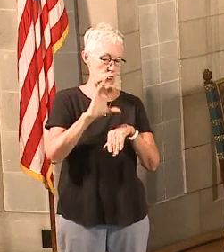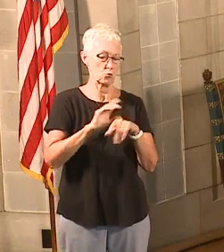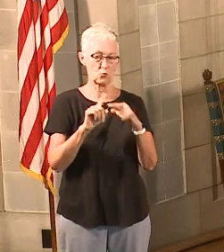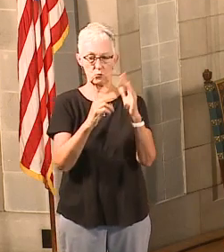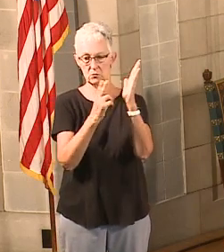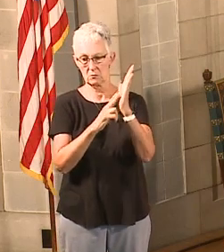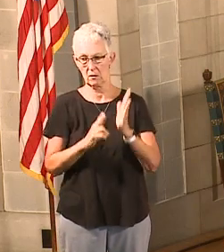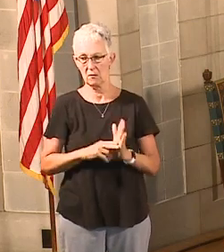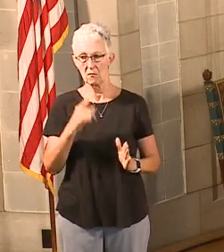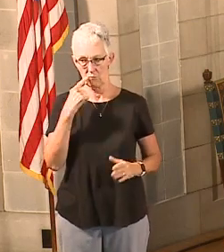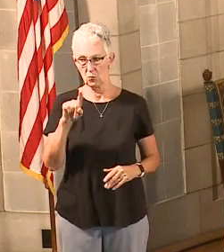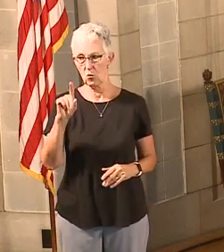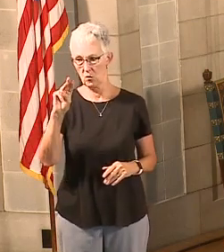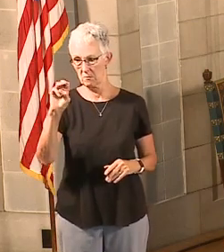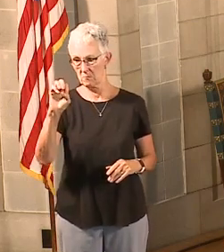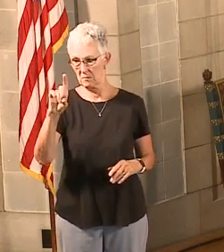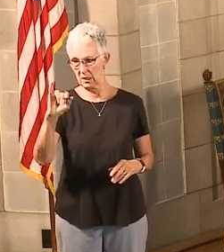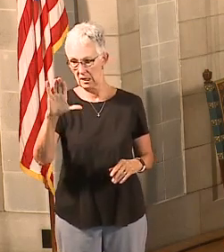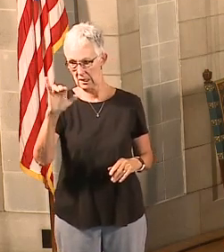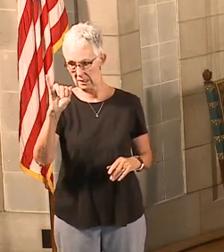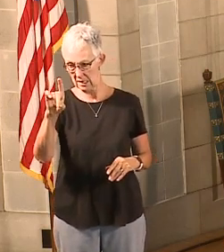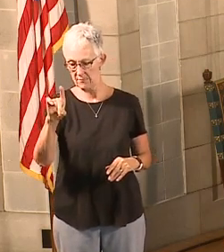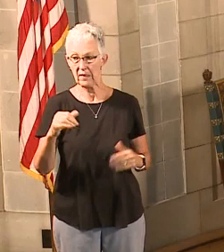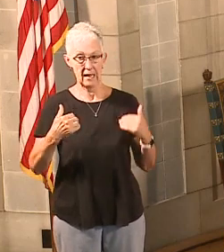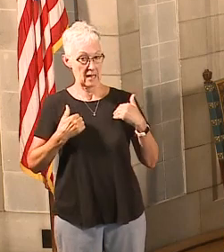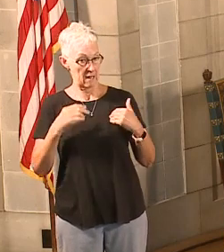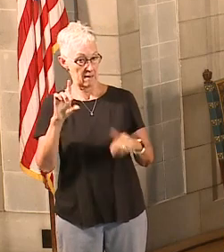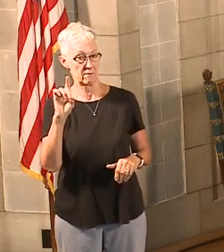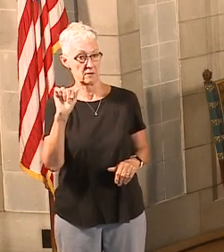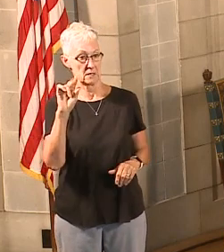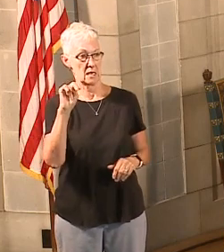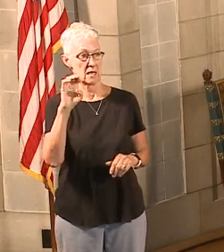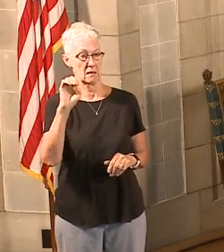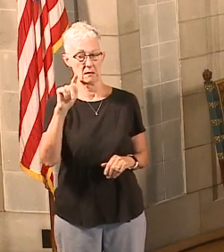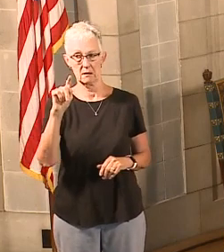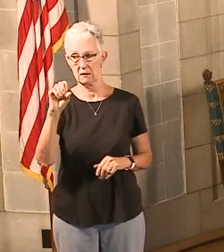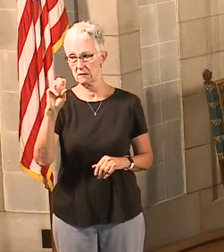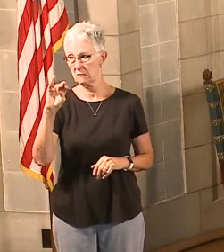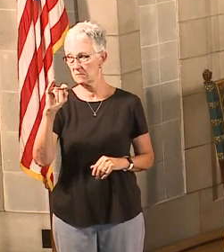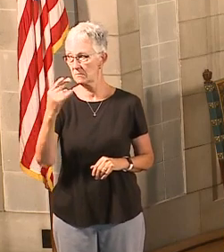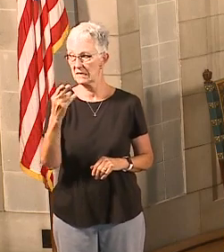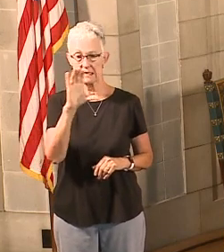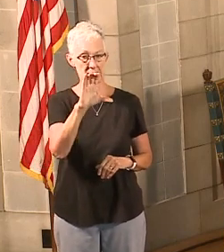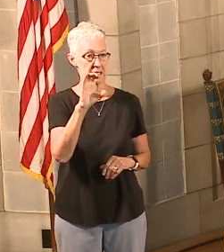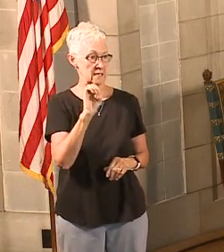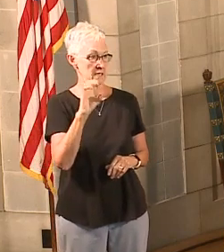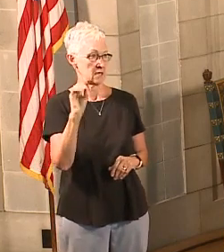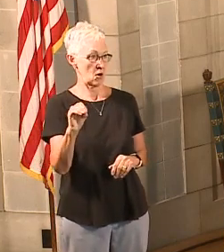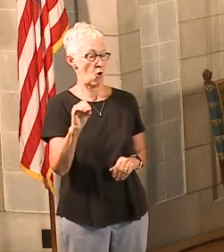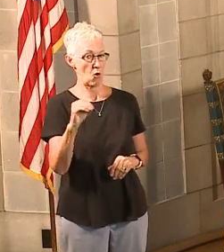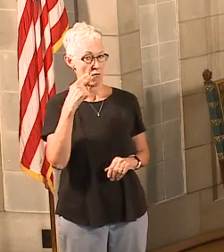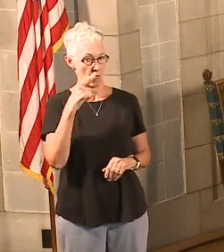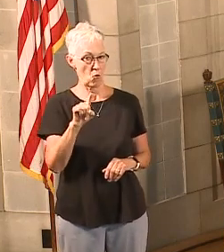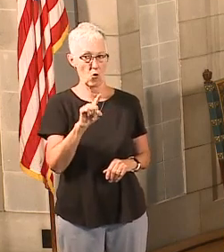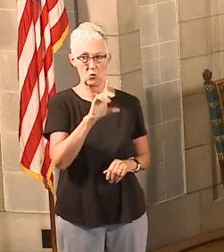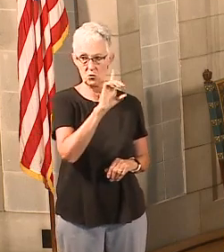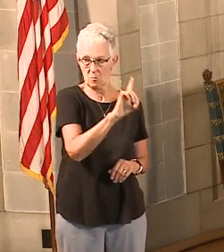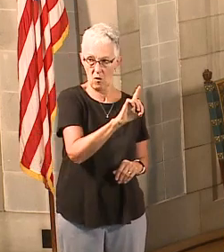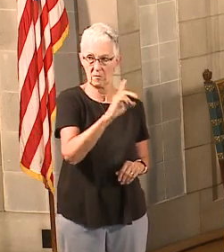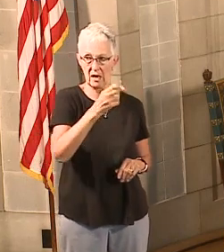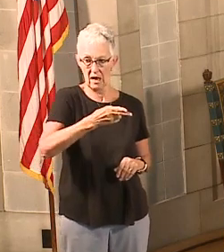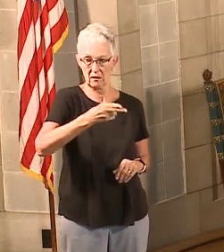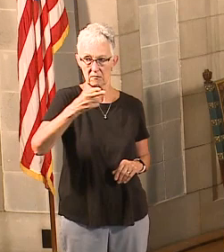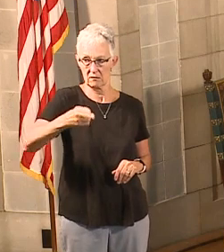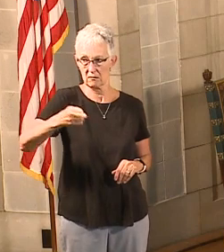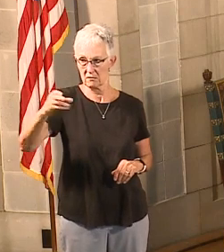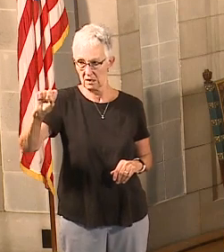that. With me today, I do have Danette Smith, who is the CEO of our Department of Health and Human Services. to come